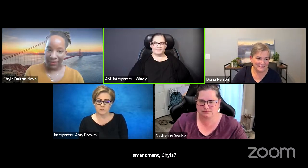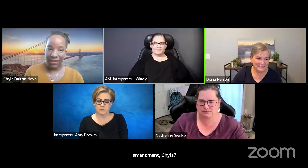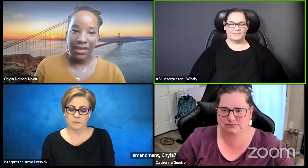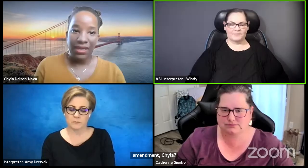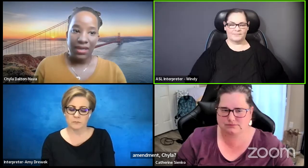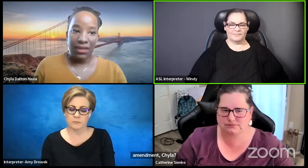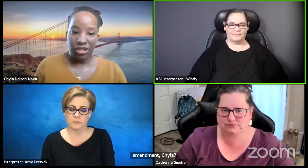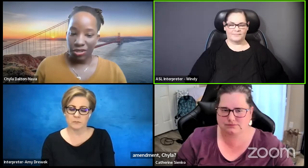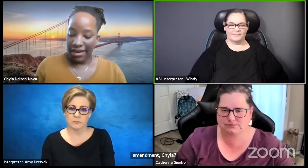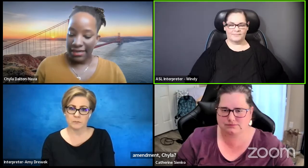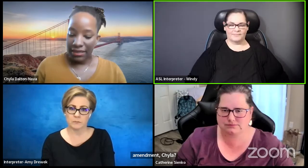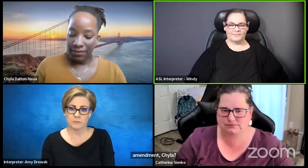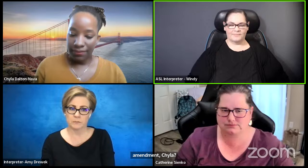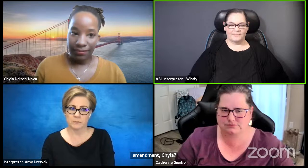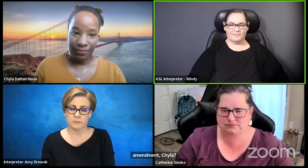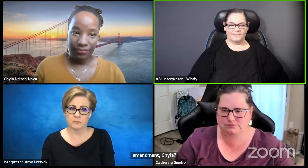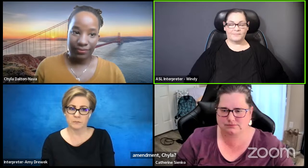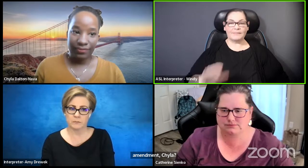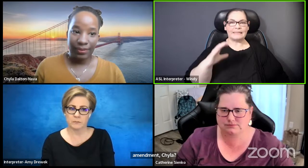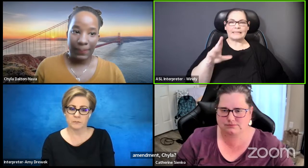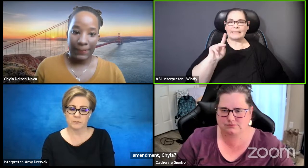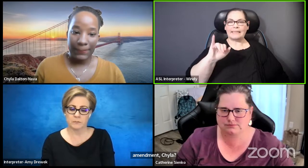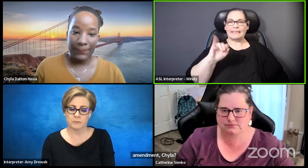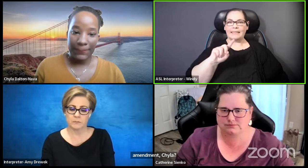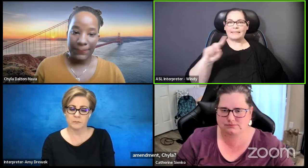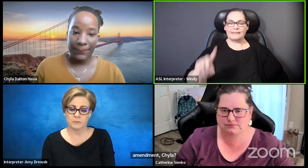Aye. Commissioner Kidd,